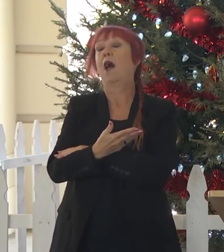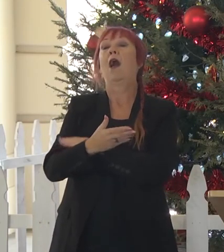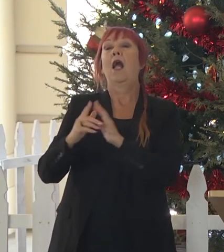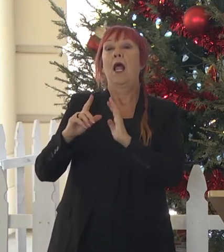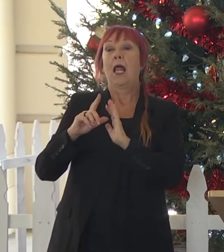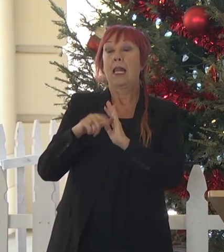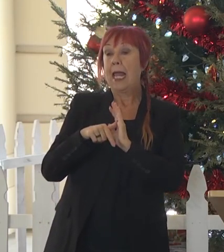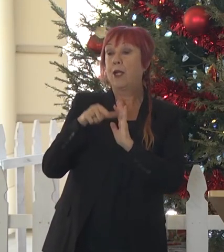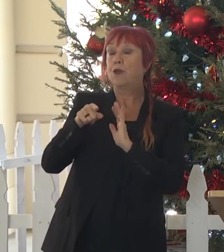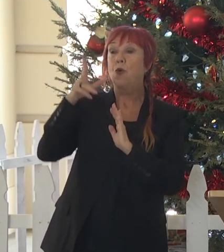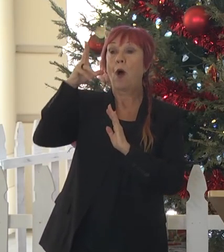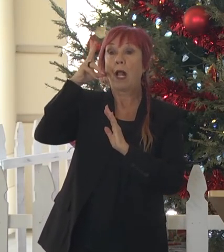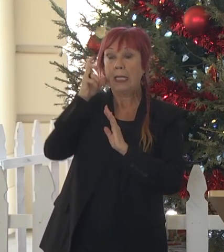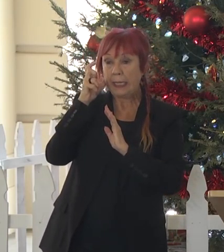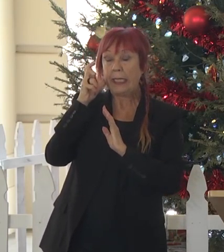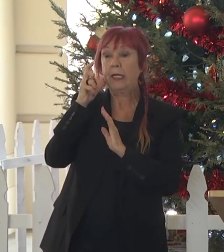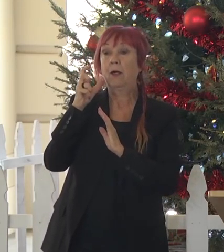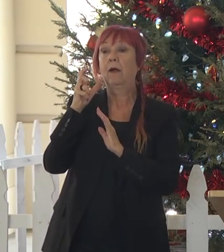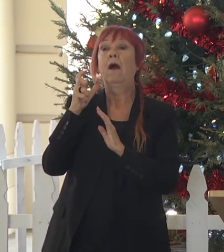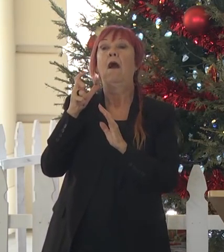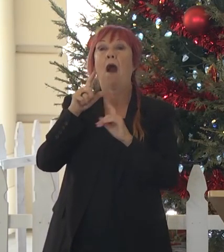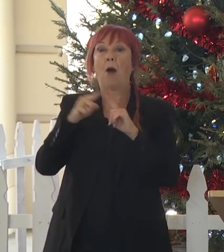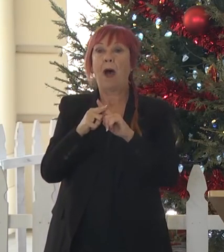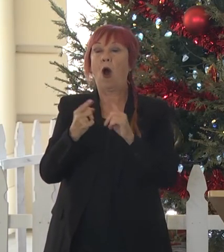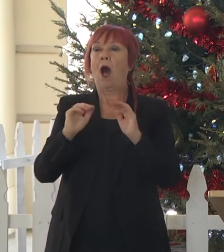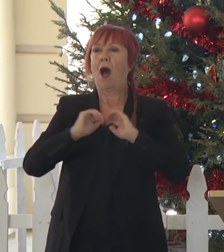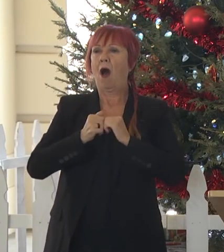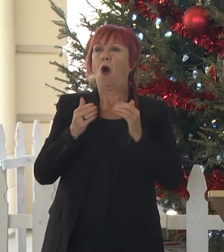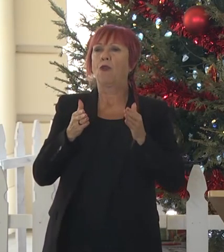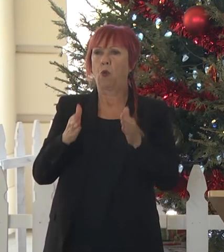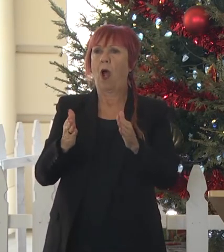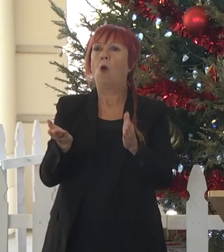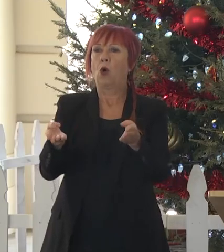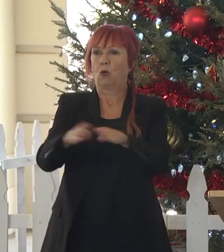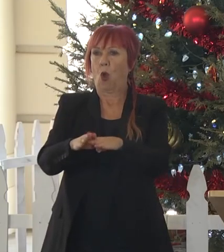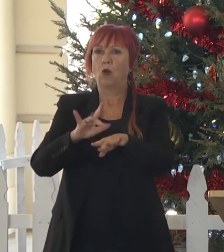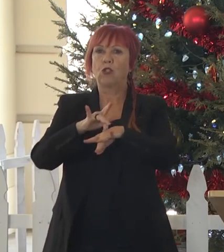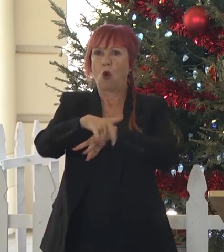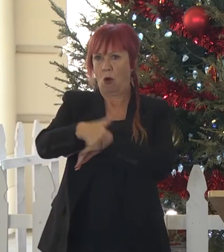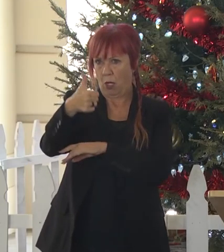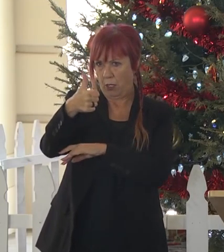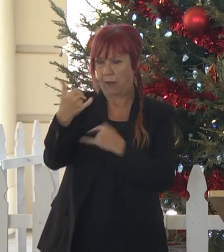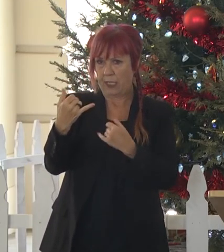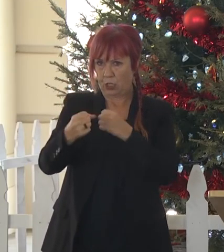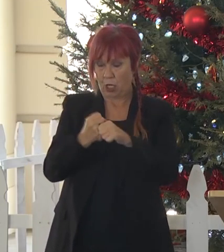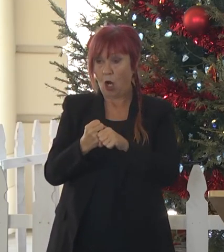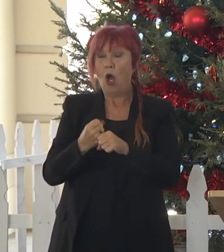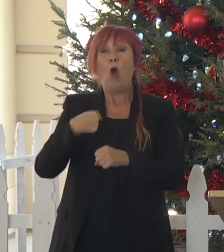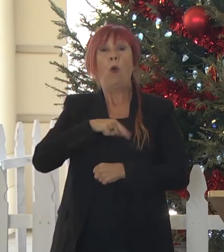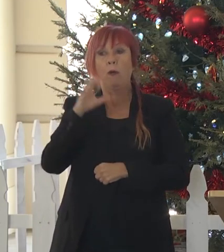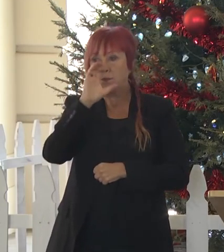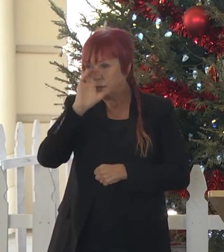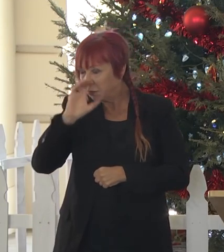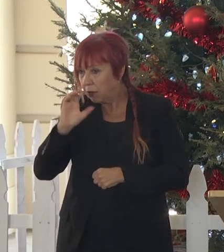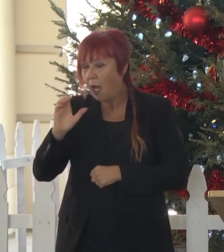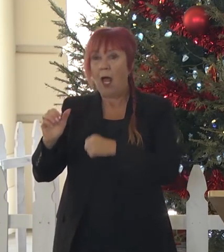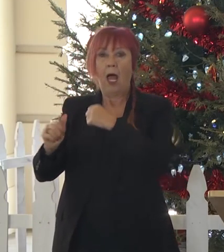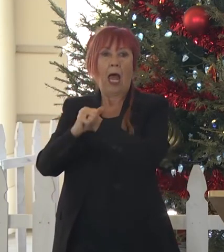route will close earlier this year. We'll be looking for hazardous situations as well as things